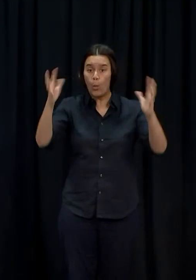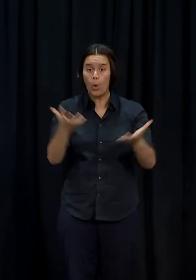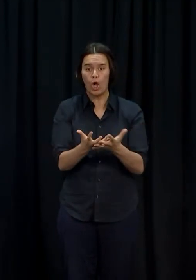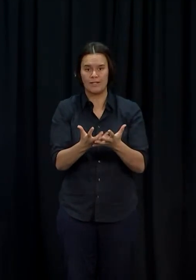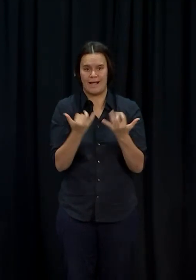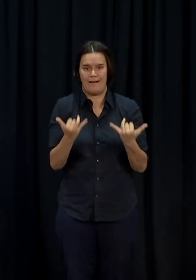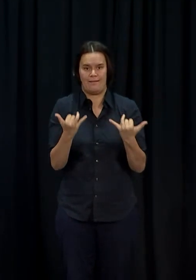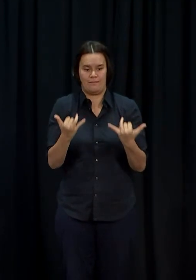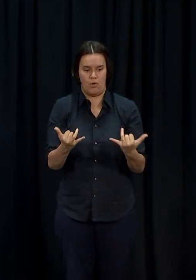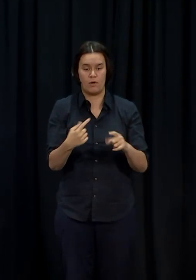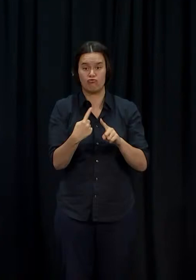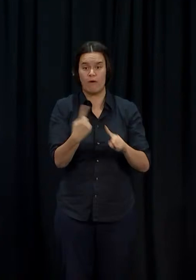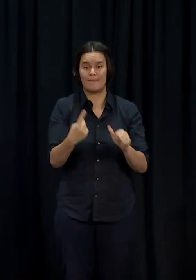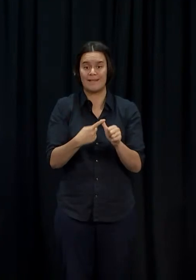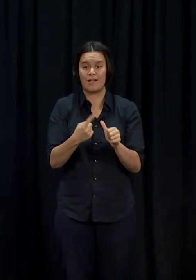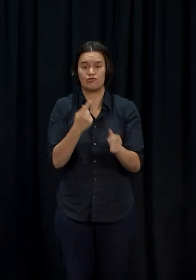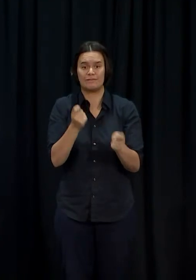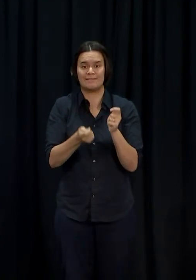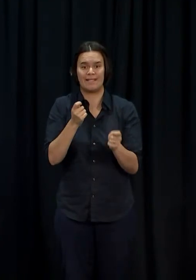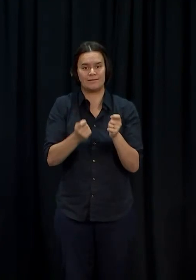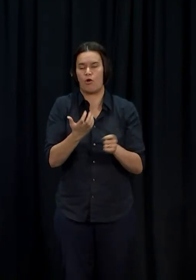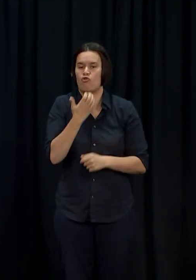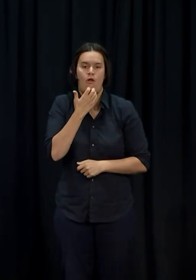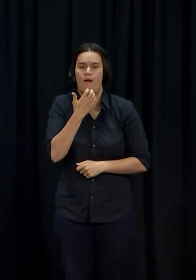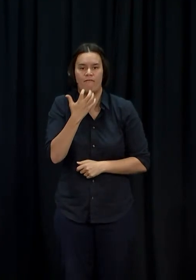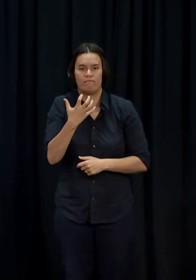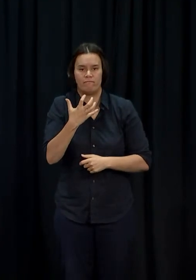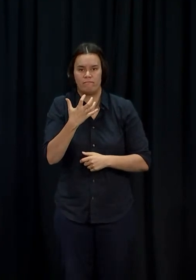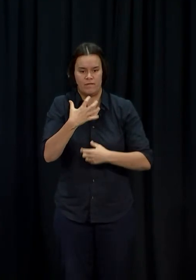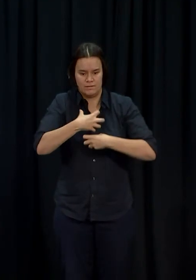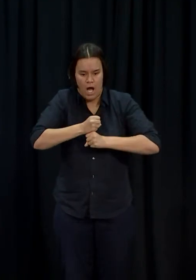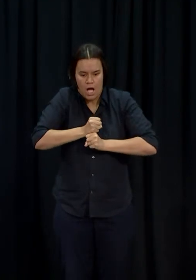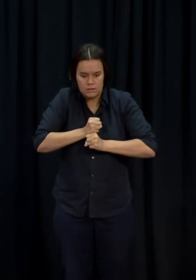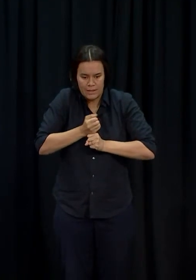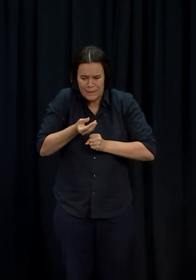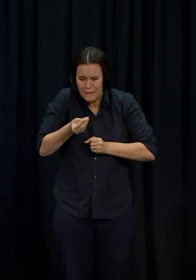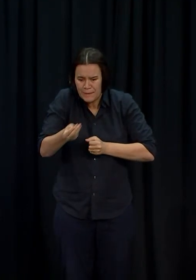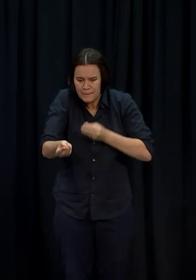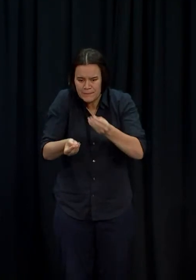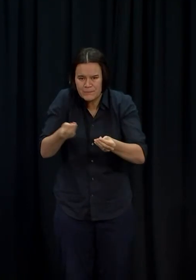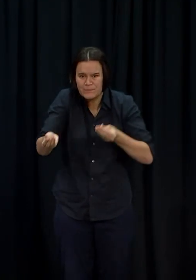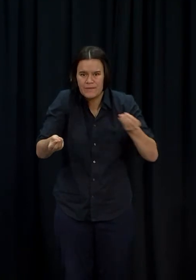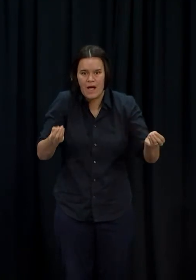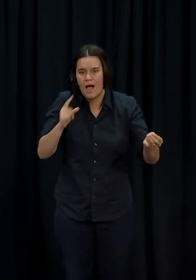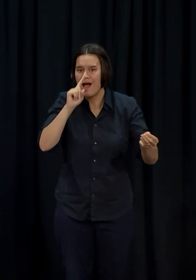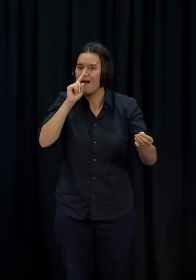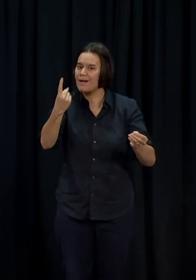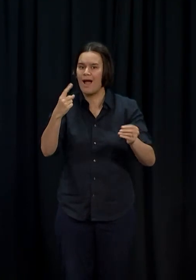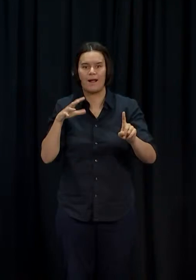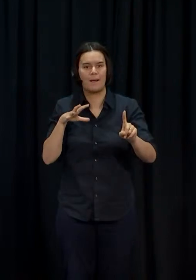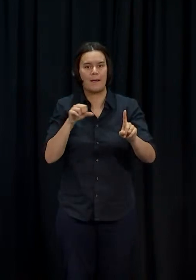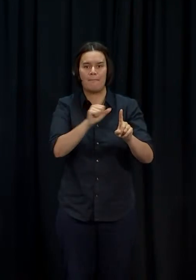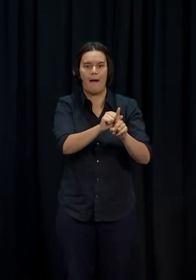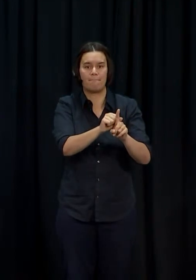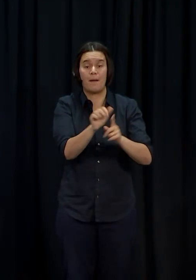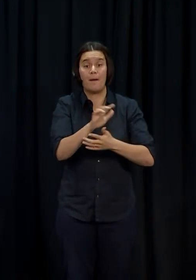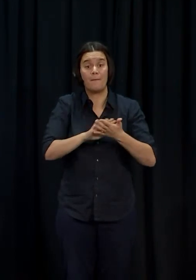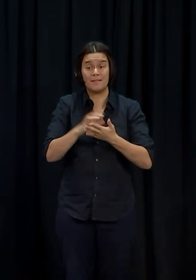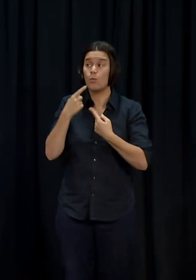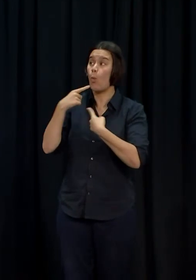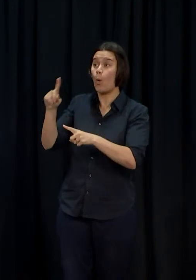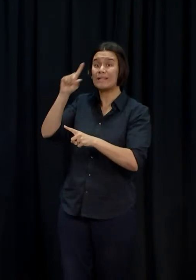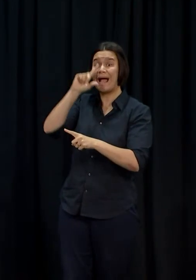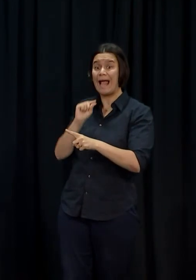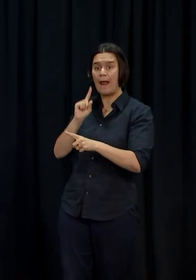supply situation that has led to the situation in which everyone's orders are difficult to confirm, and the action that